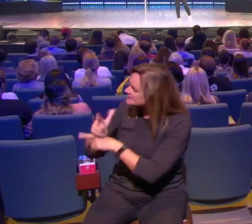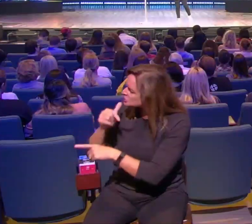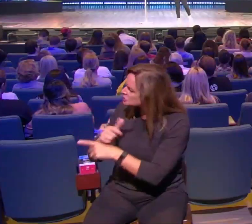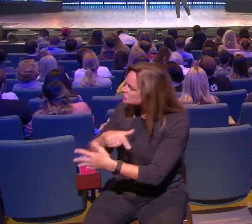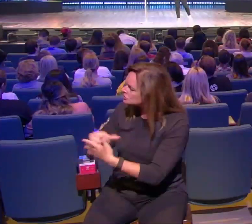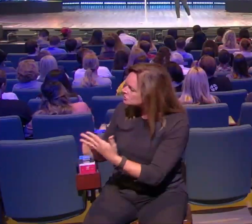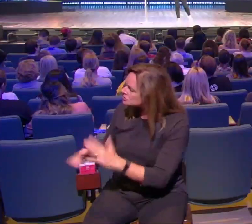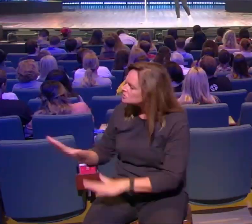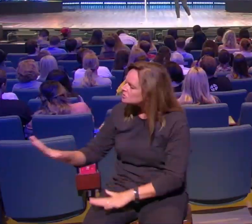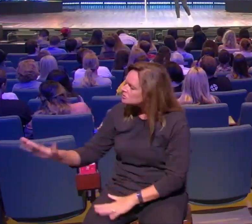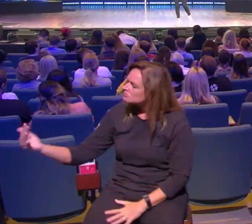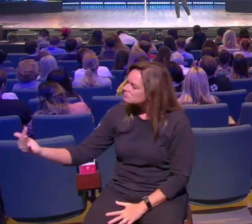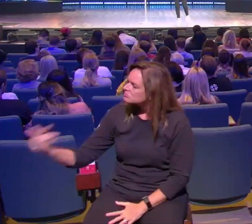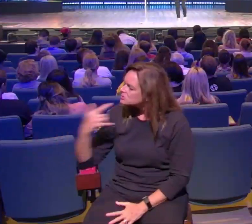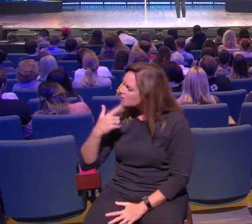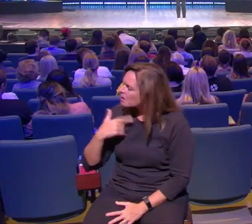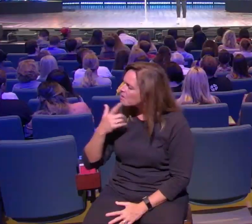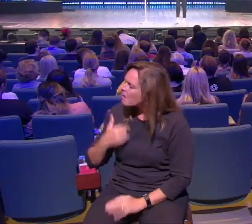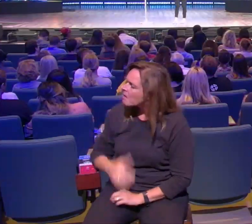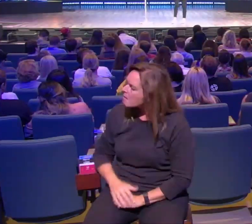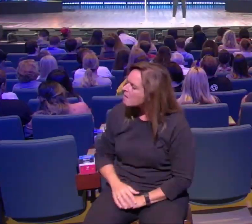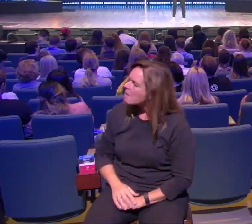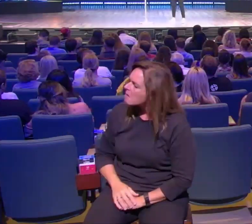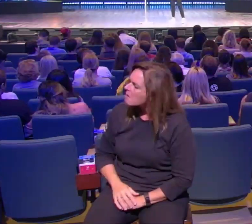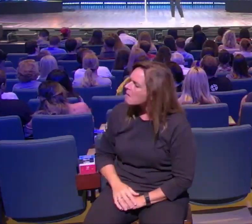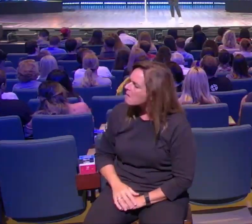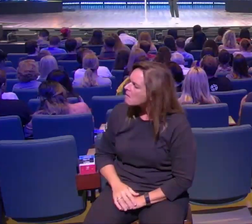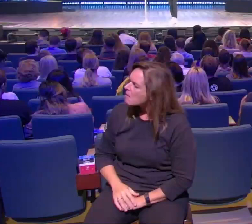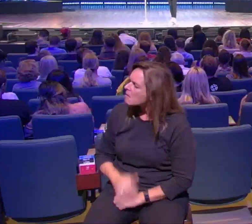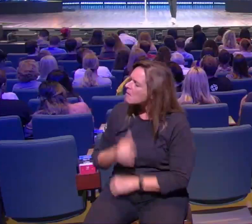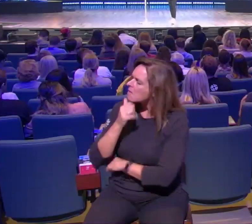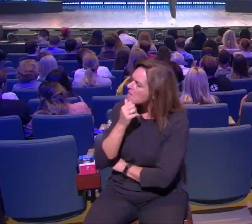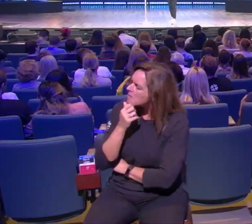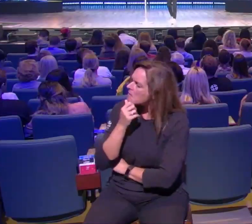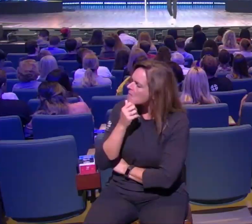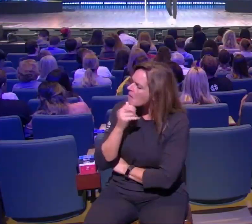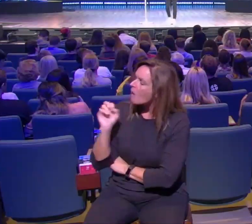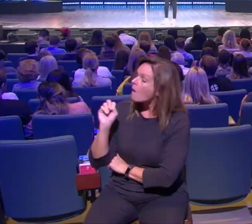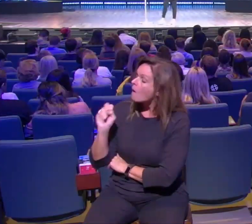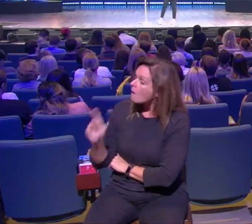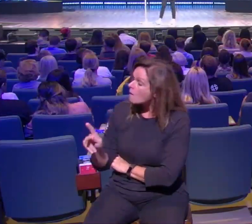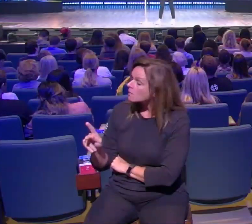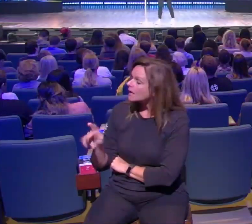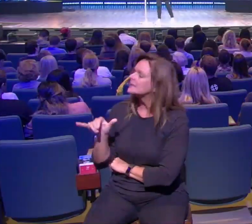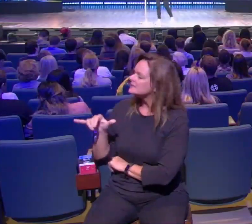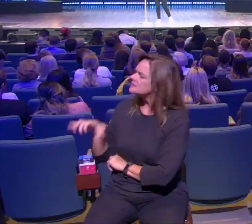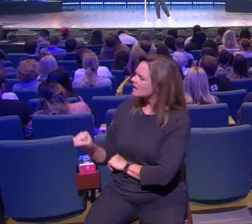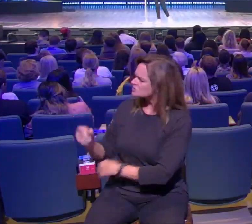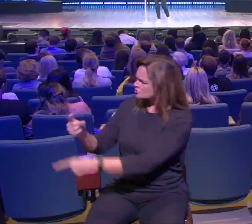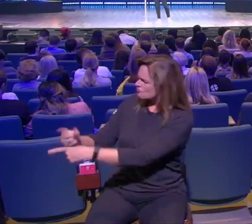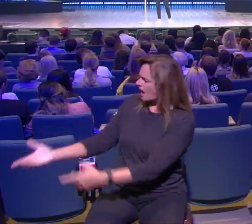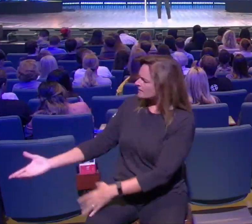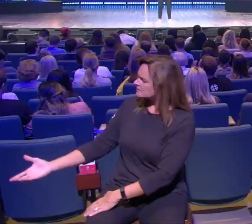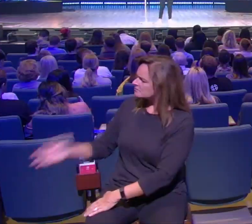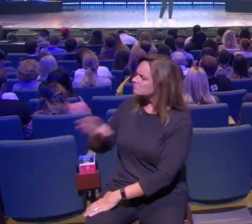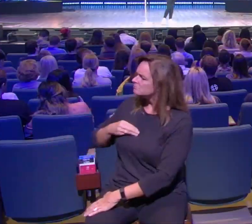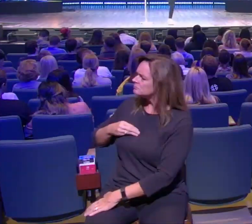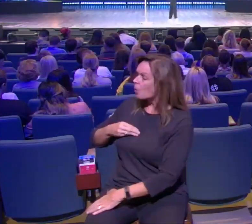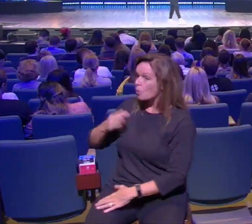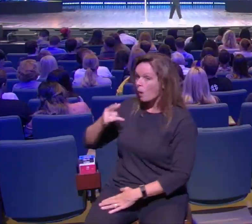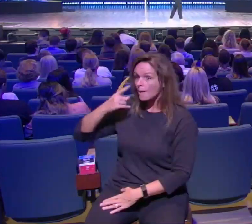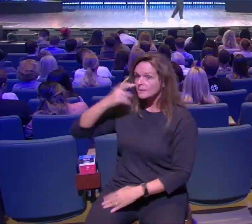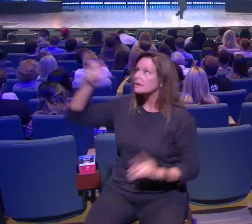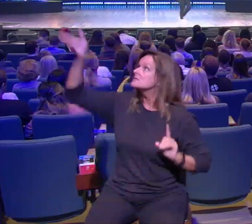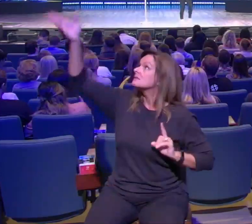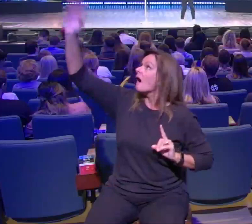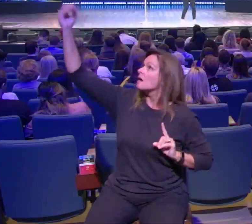give them property as an inheritance. It was his answer was instantaneous. There was no hesitation. It was as if